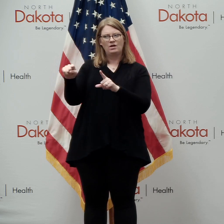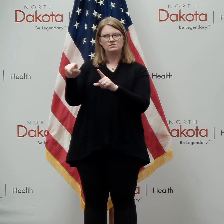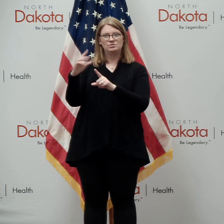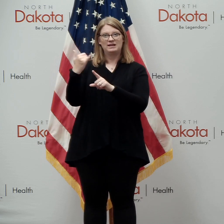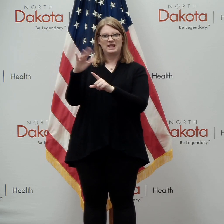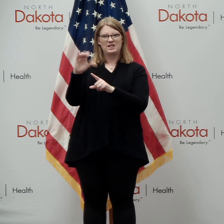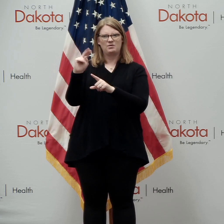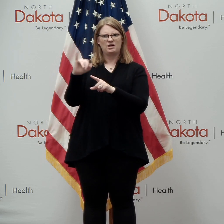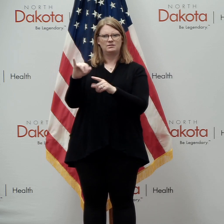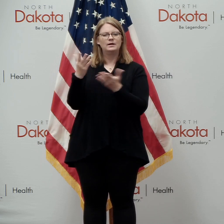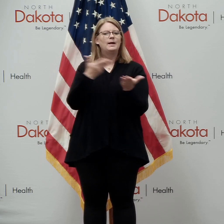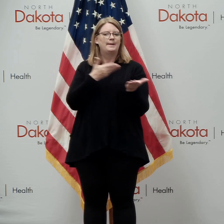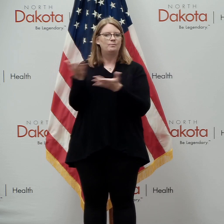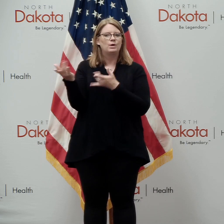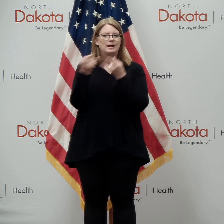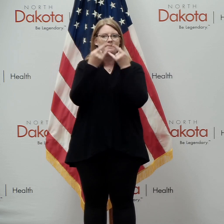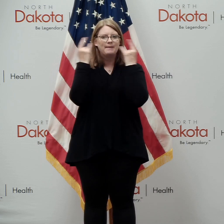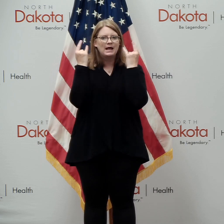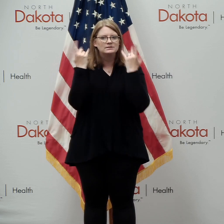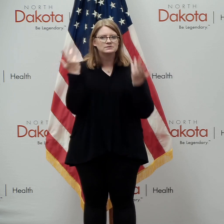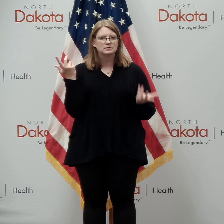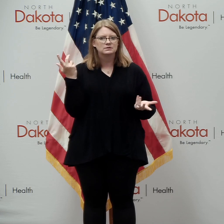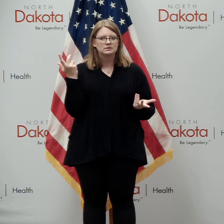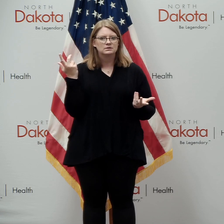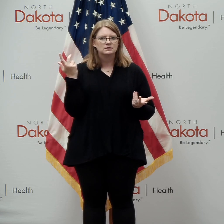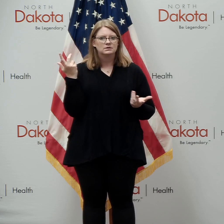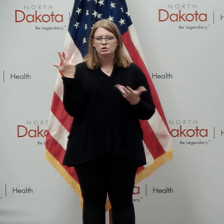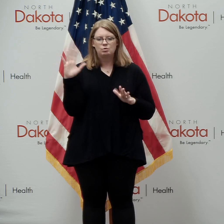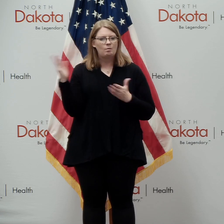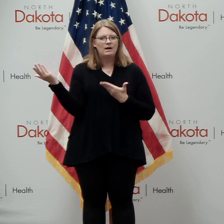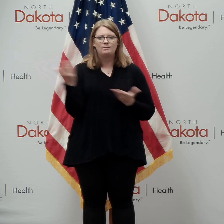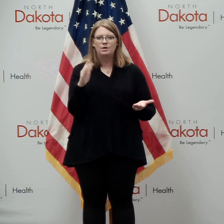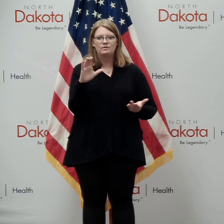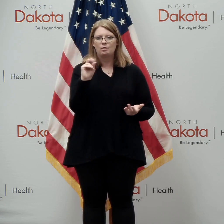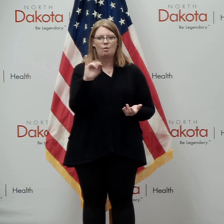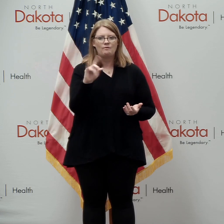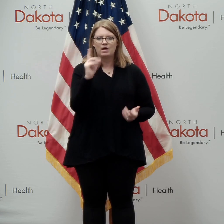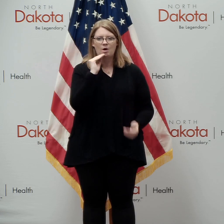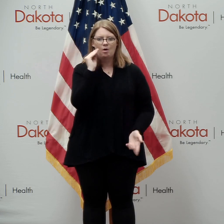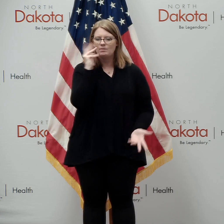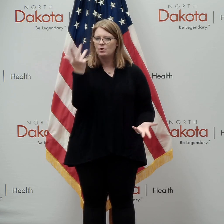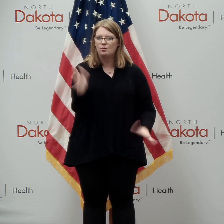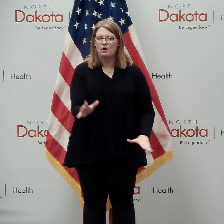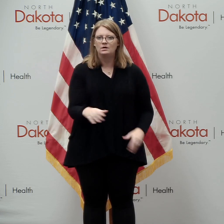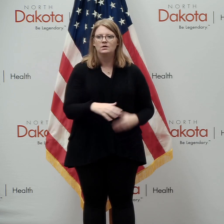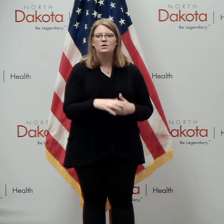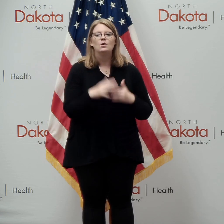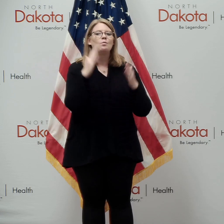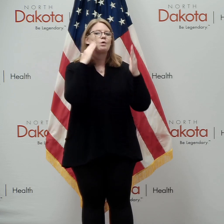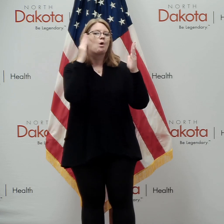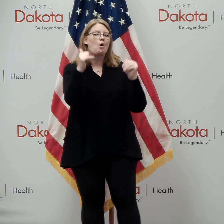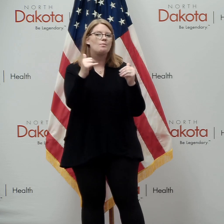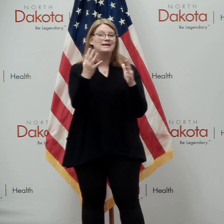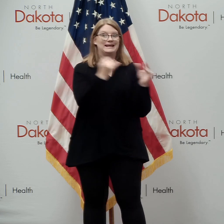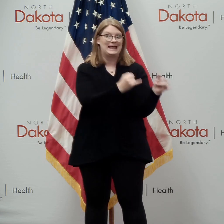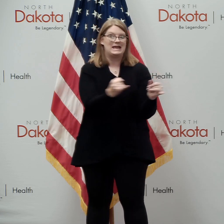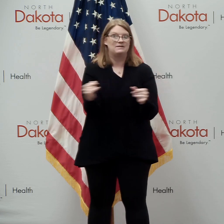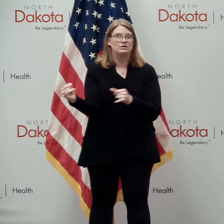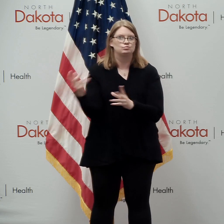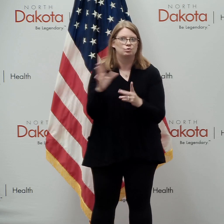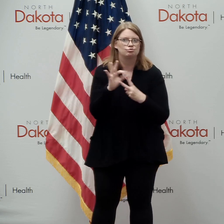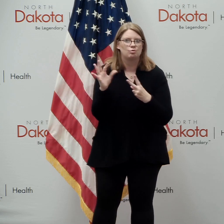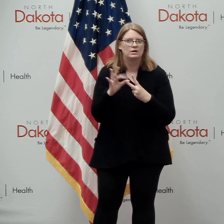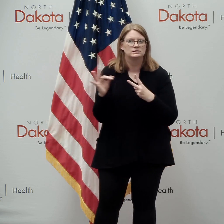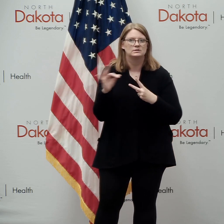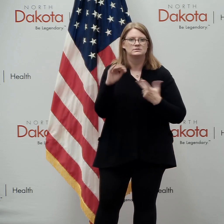county, bring a mask with you and then don't bring the COVID home. So we think it'll help people make individual choices. That's our goal as much as